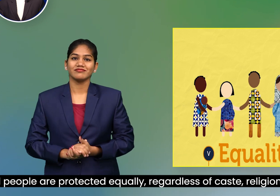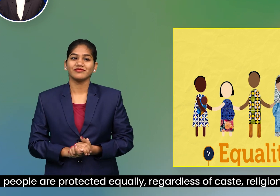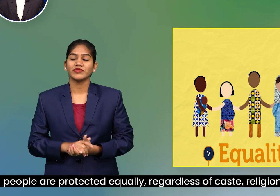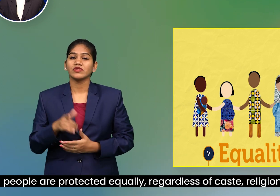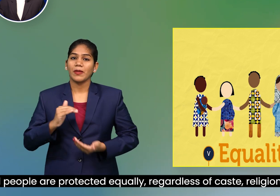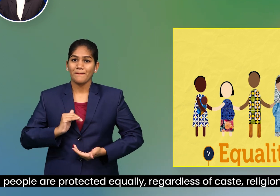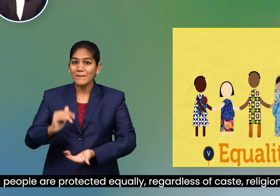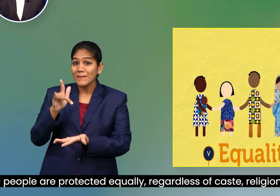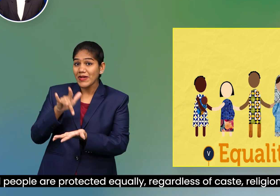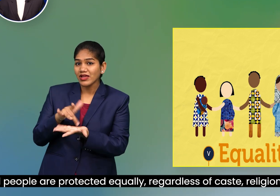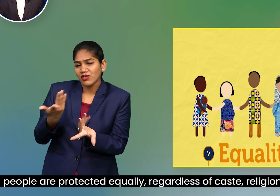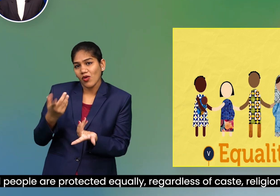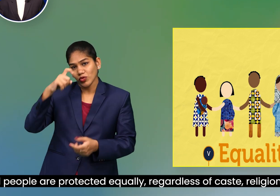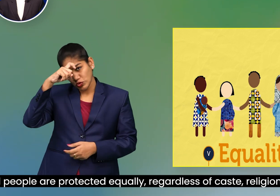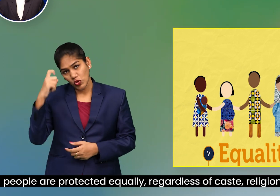birthplace, or job.